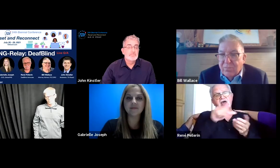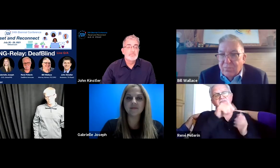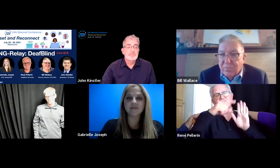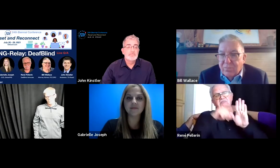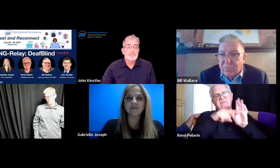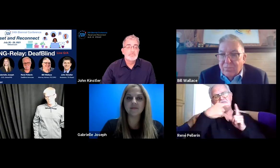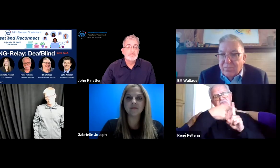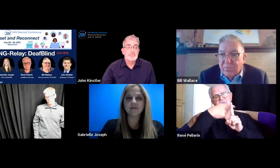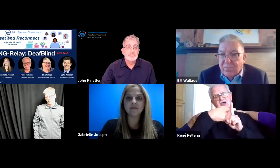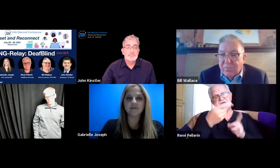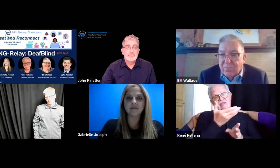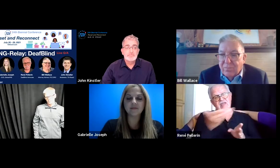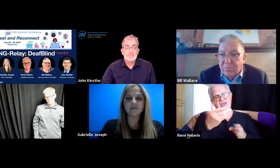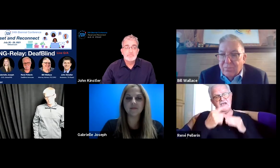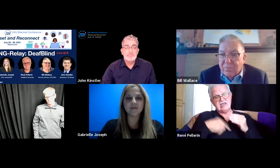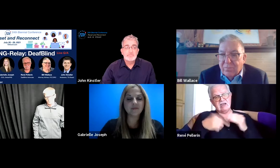sure.